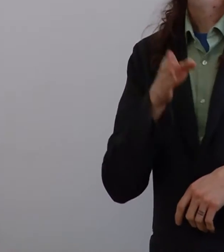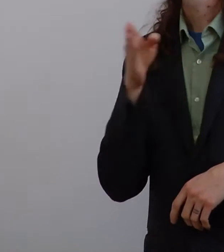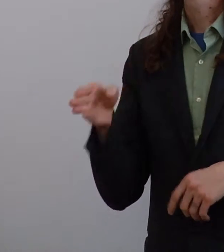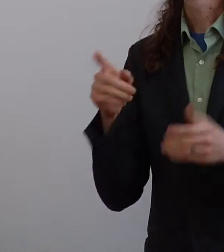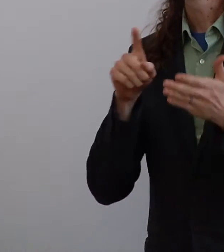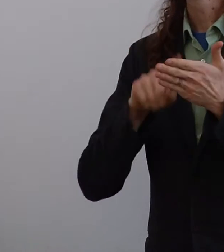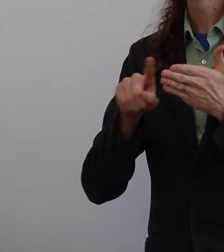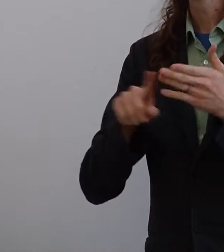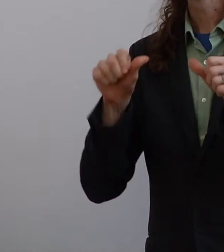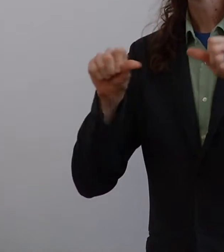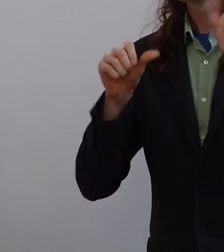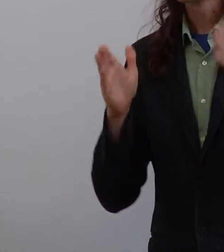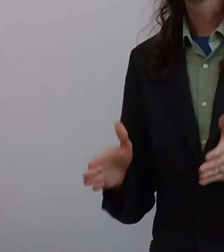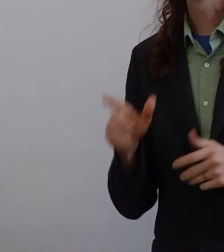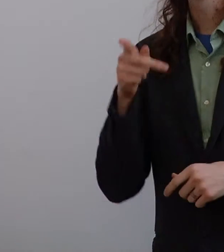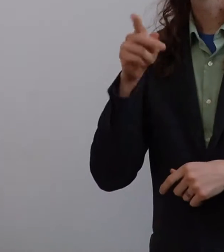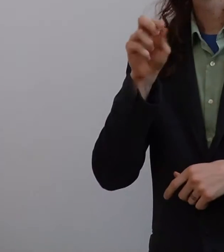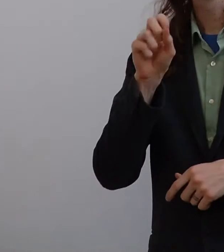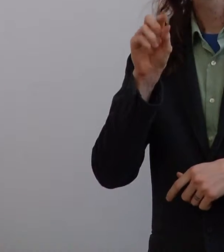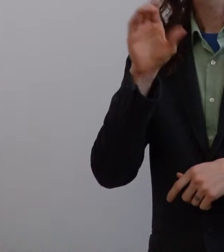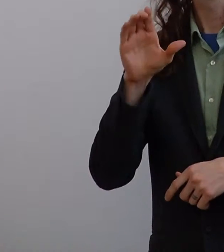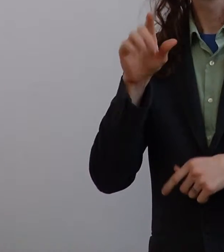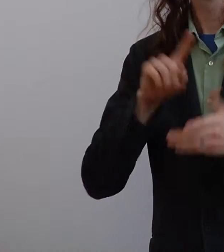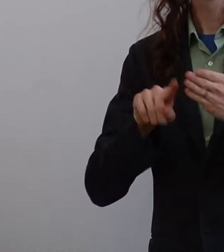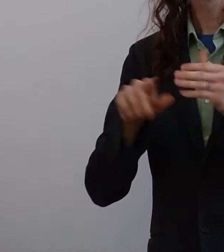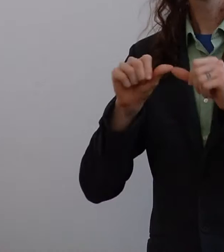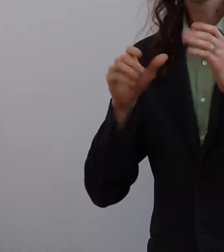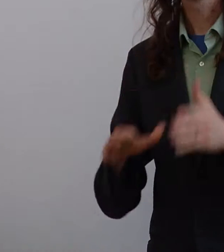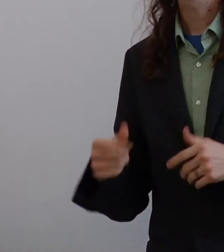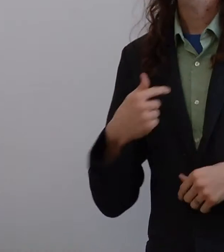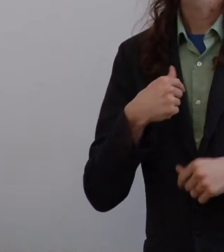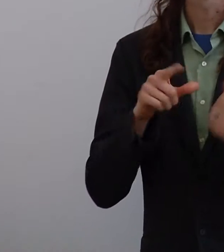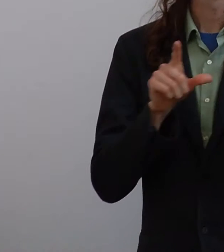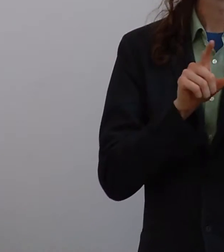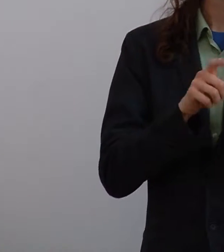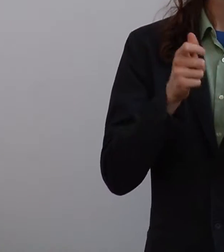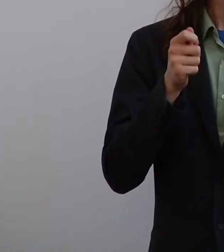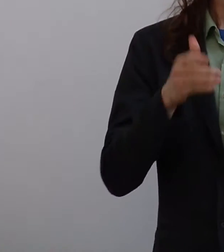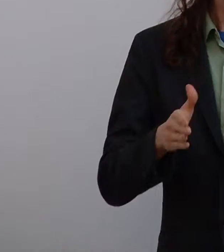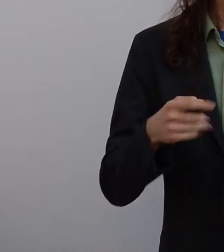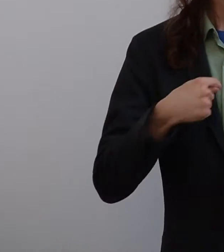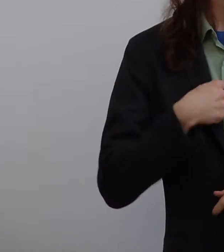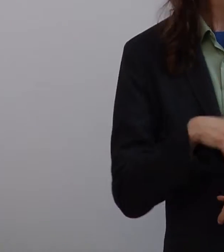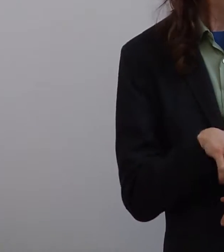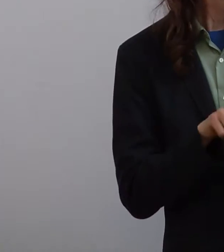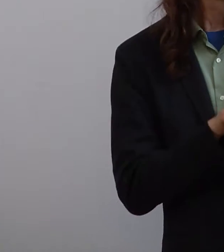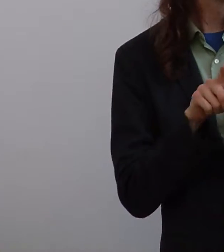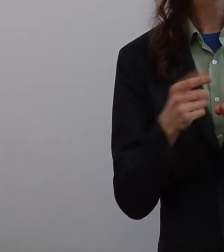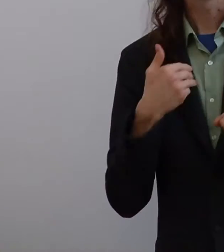We now have a lab manager, a postdoc research assistant, and me as the assistant director.